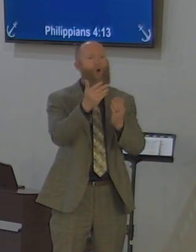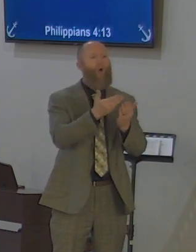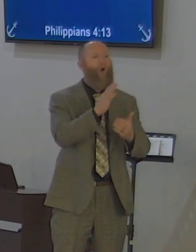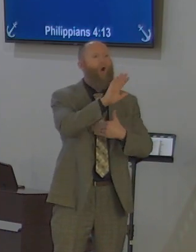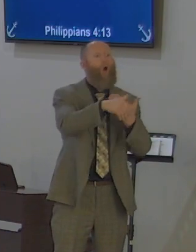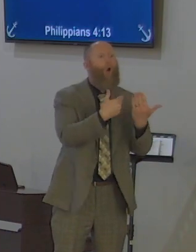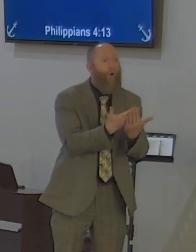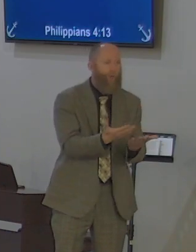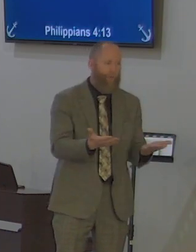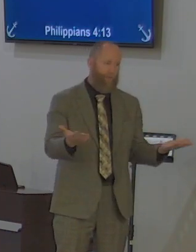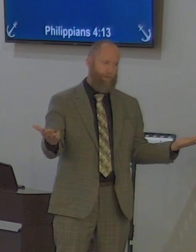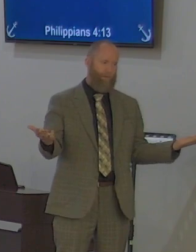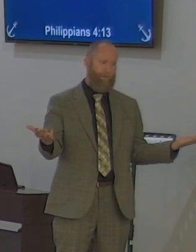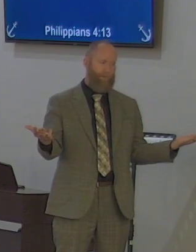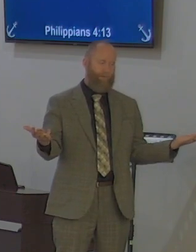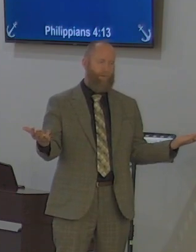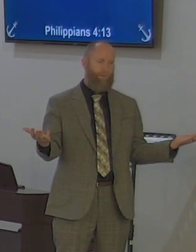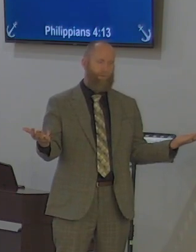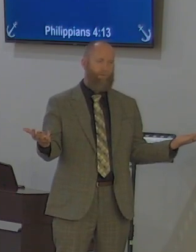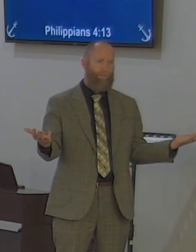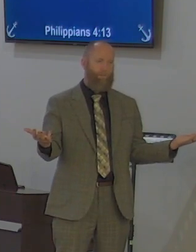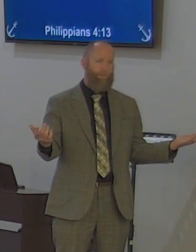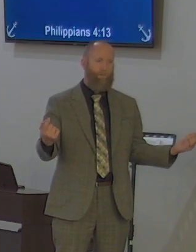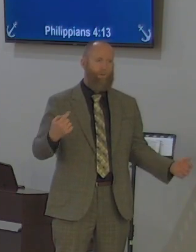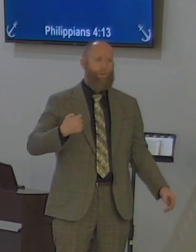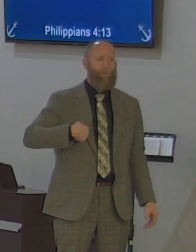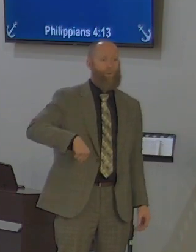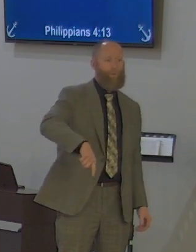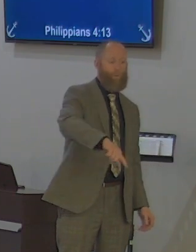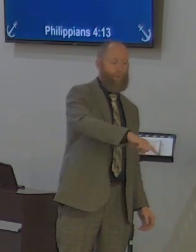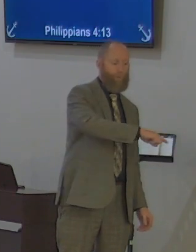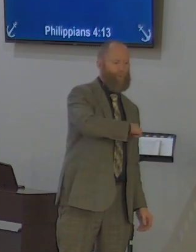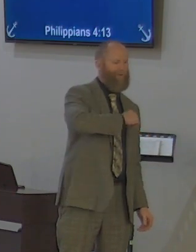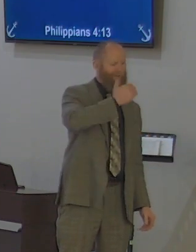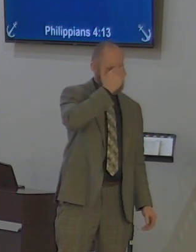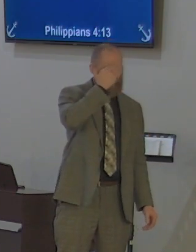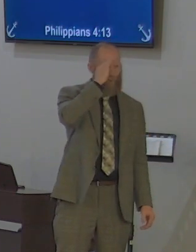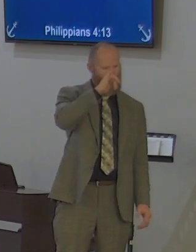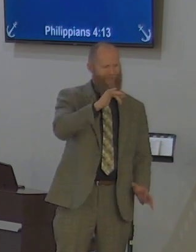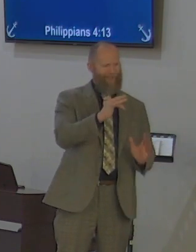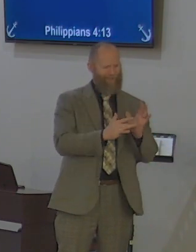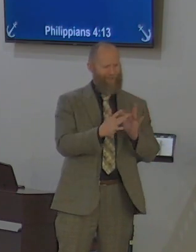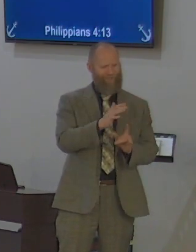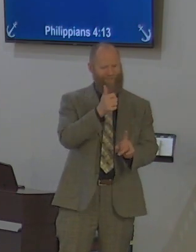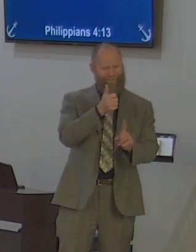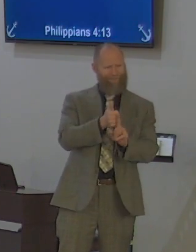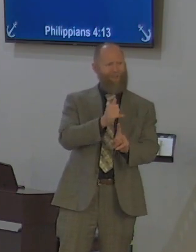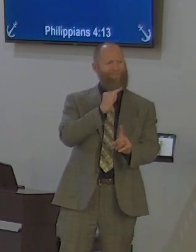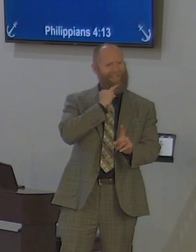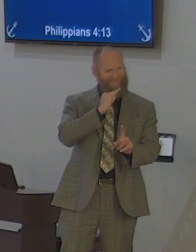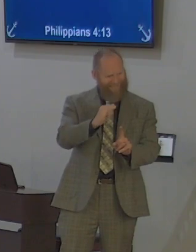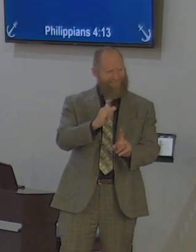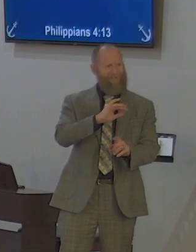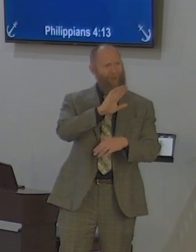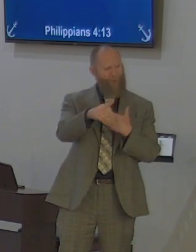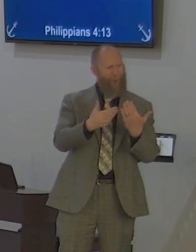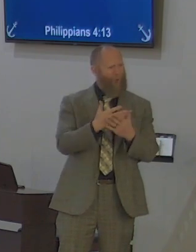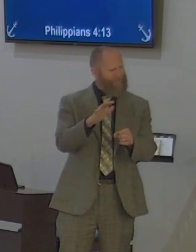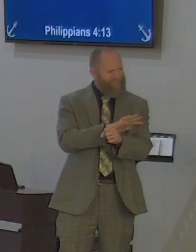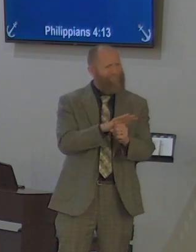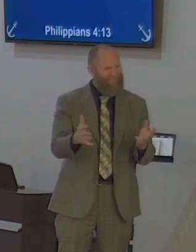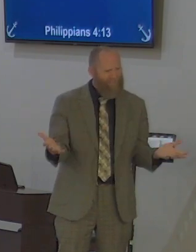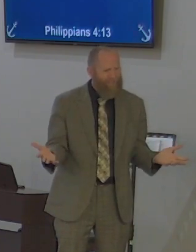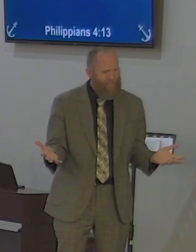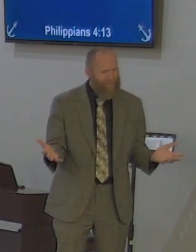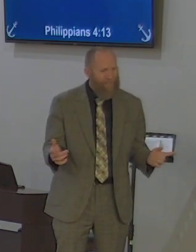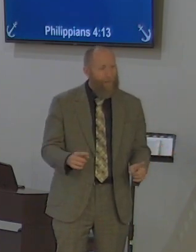this. We all would declare Christ to be all-sufficient, but contentment requires that